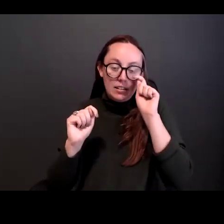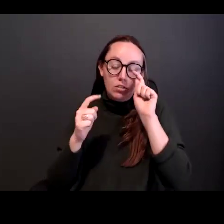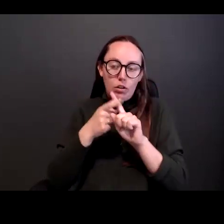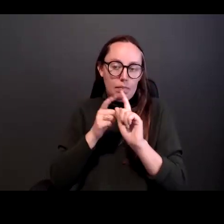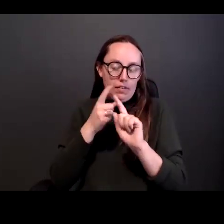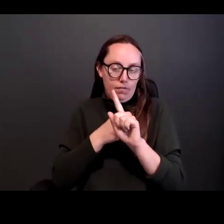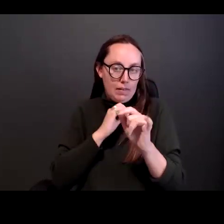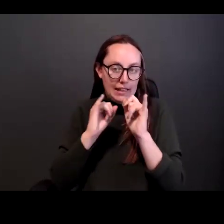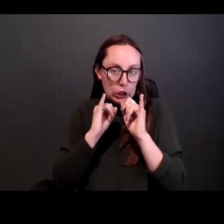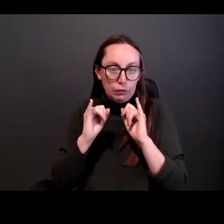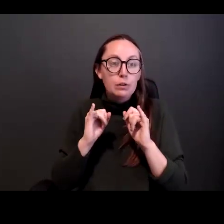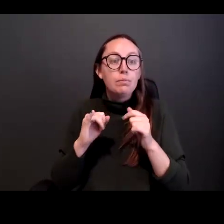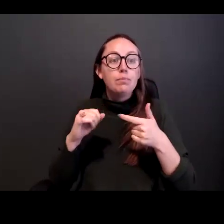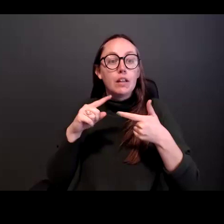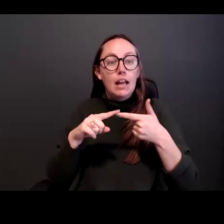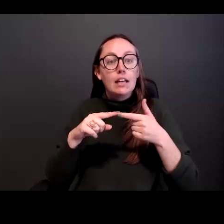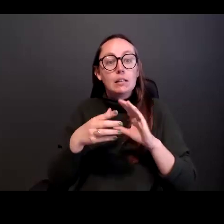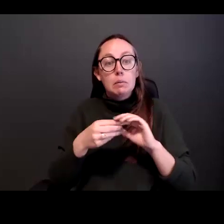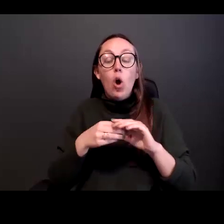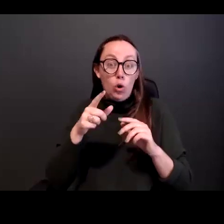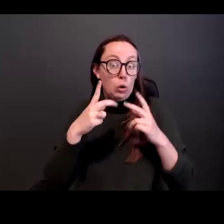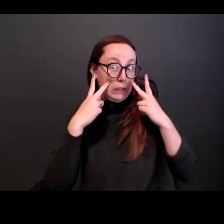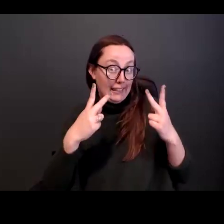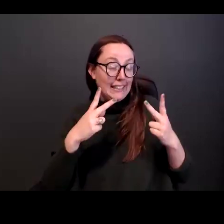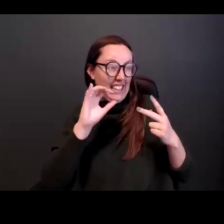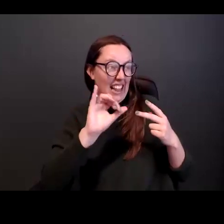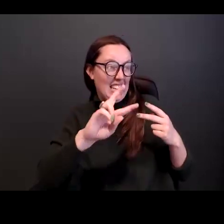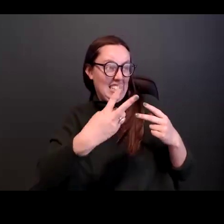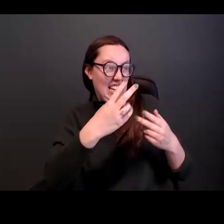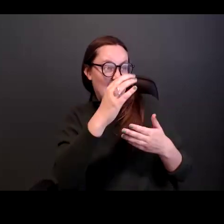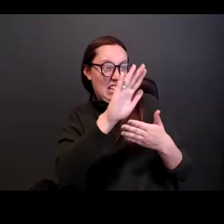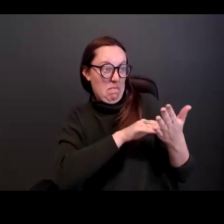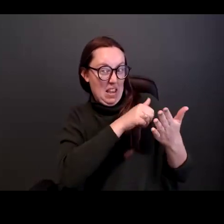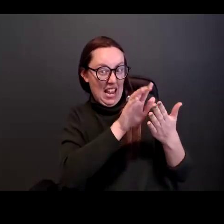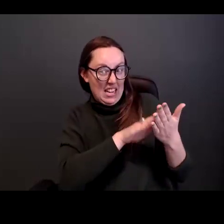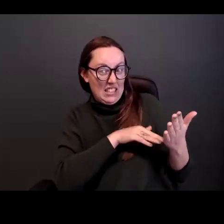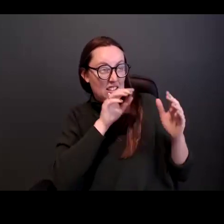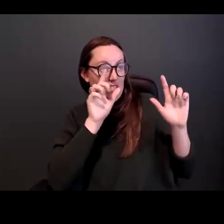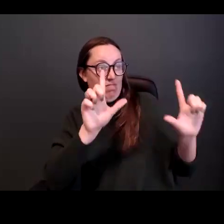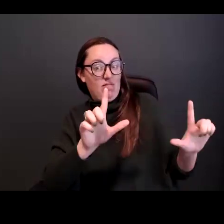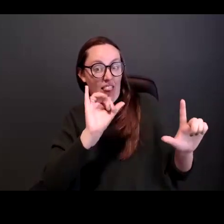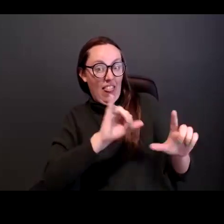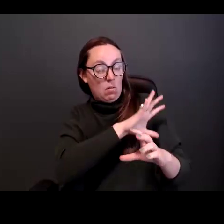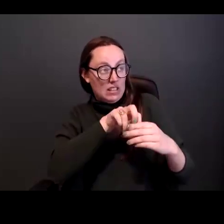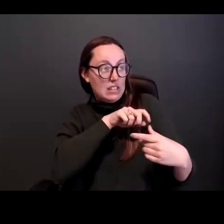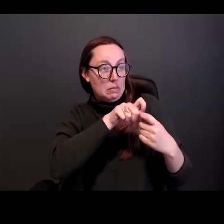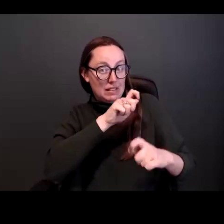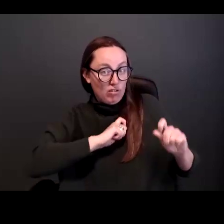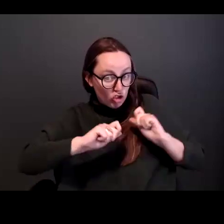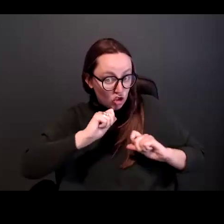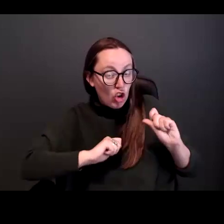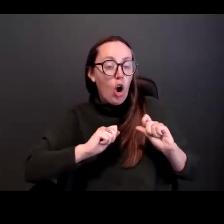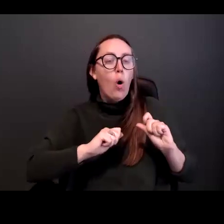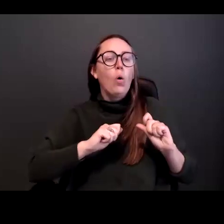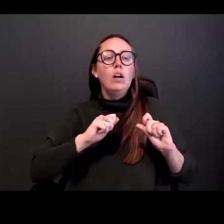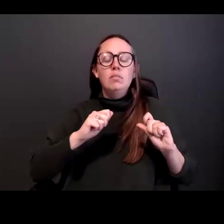talks about, all right, you see the second painting. It was in this particular exhibition. He talks about starting with his own